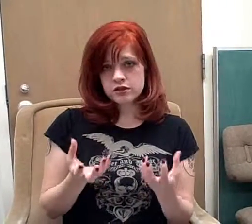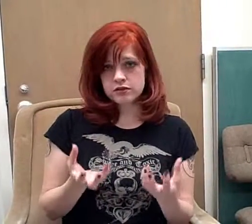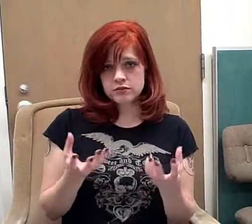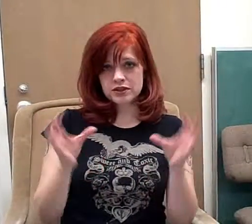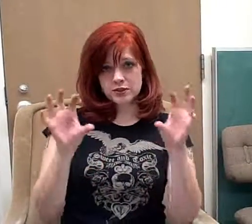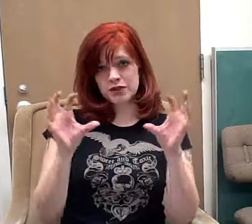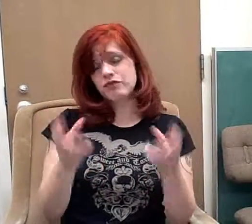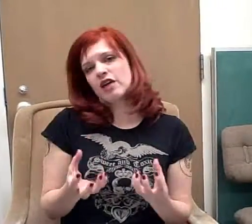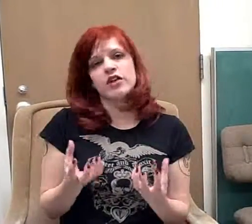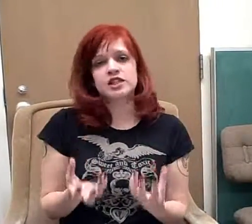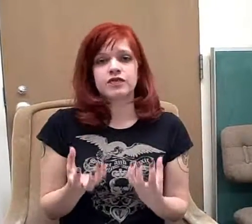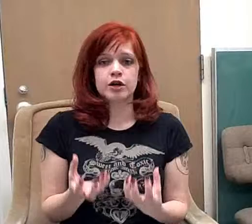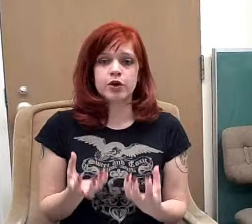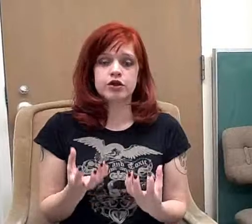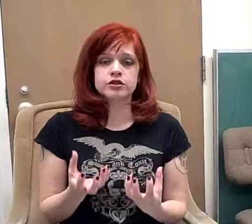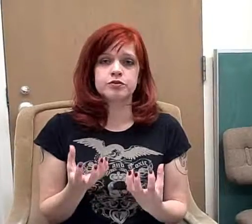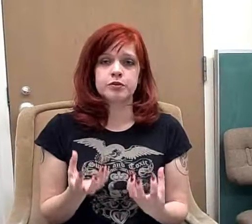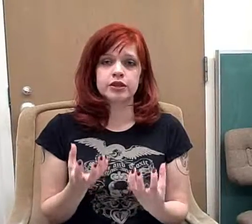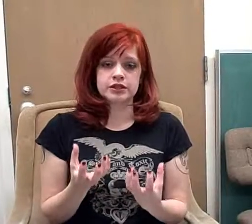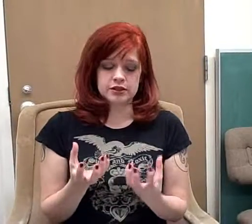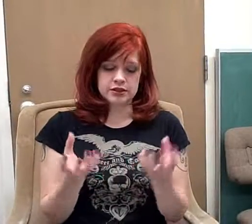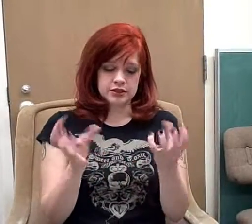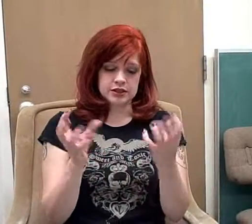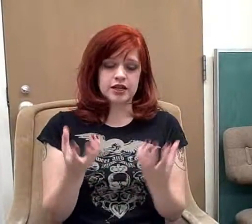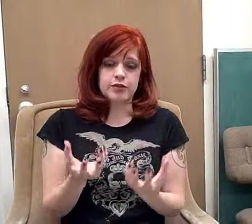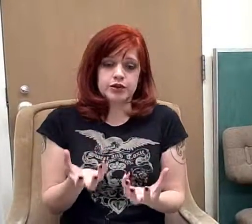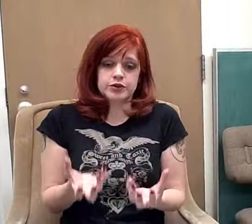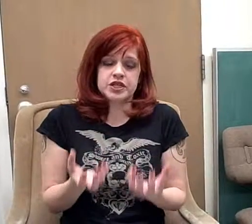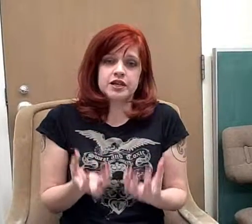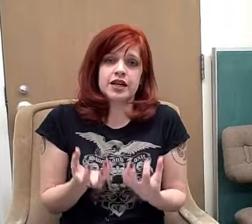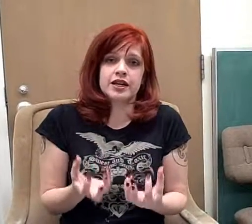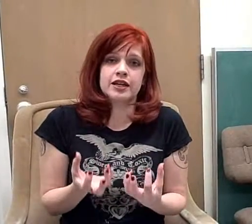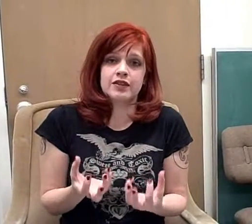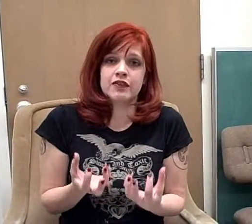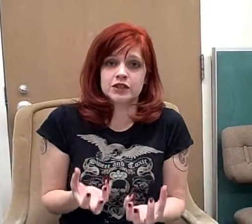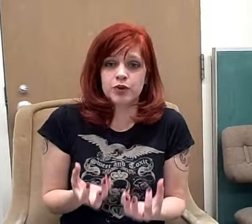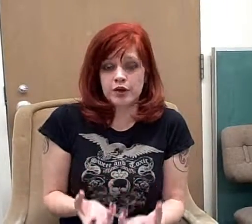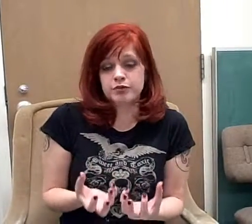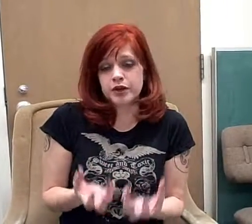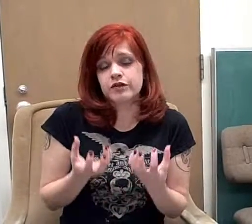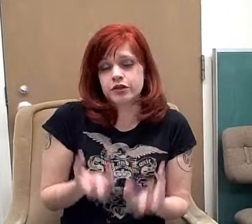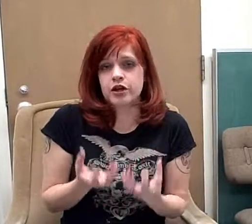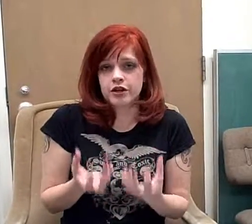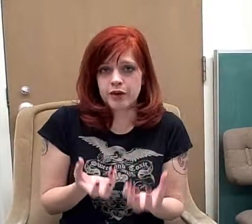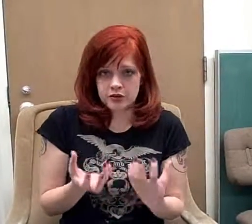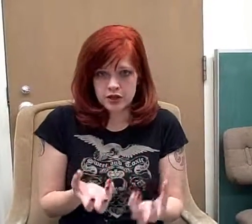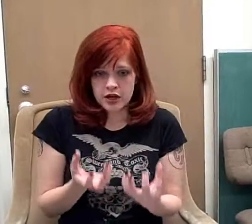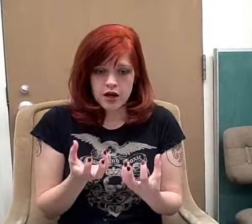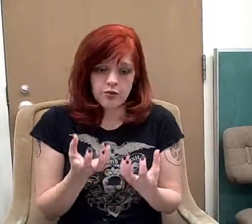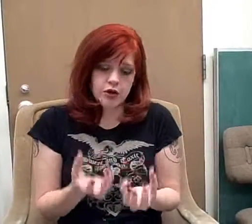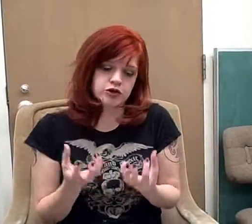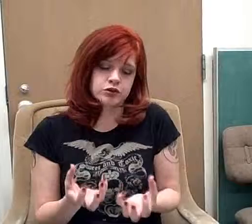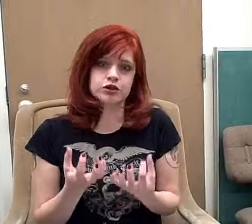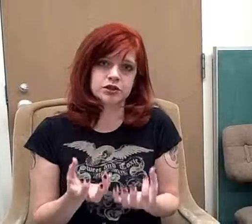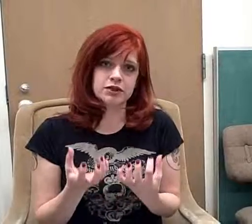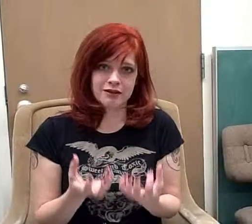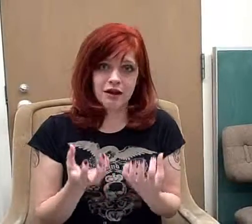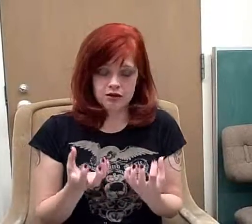Balls, it's the Bent 5 classifier, balls. Remember, this can be used to indicate anything that's round, but if you're talking about ball torture or something like that, you would